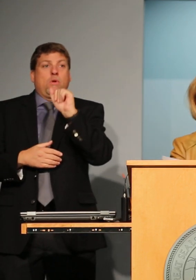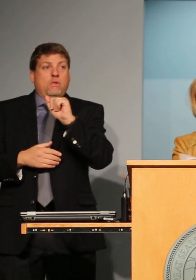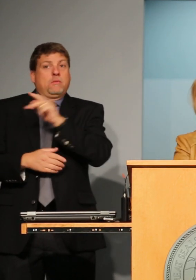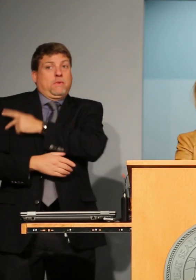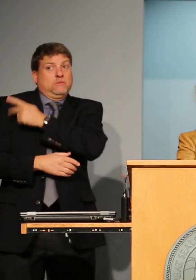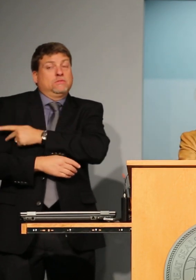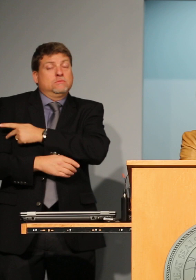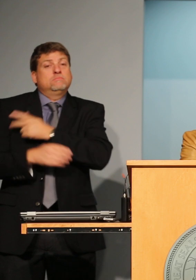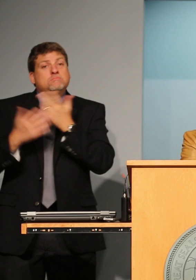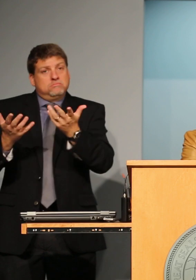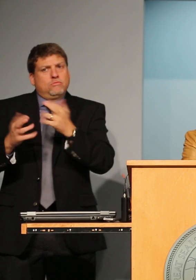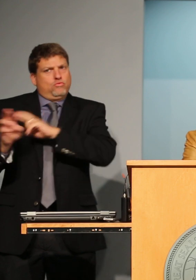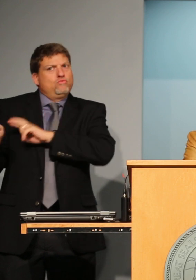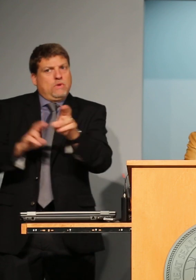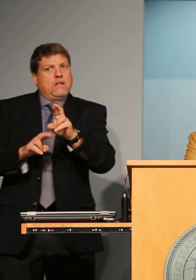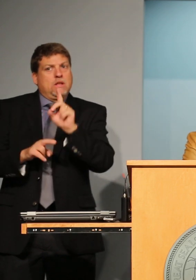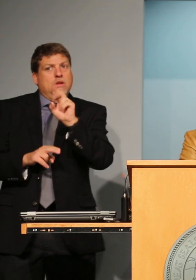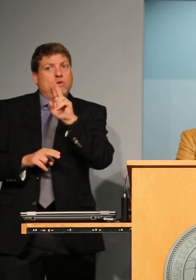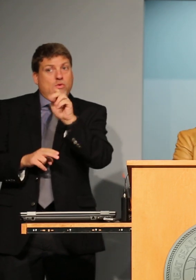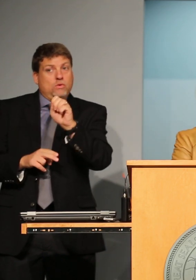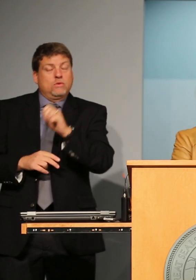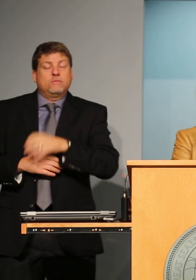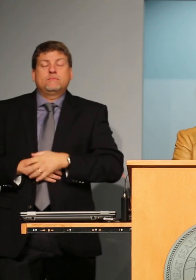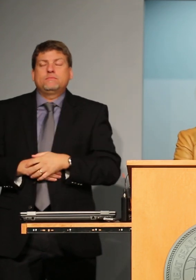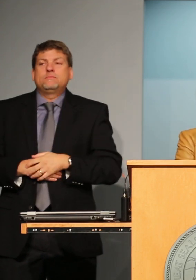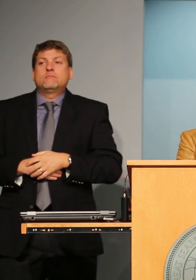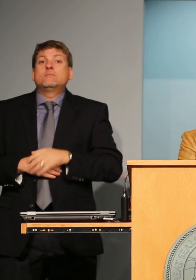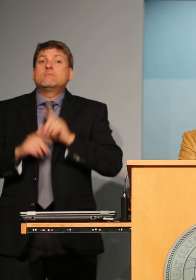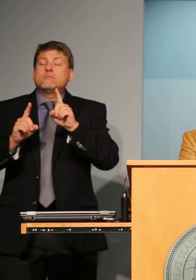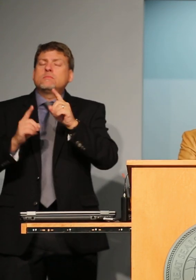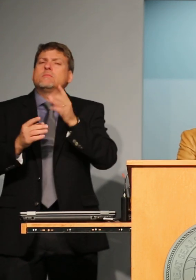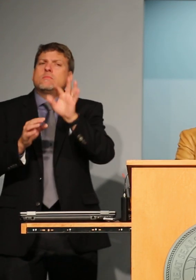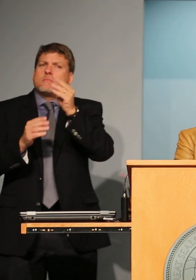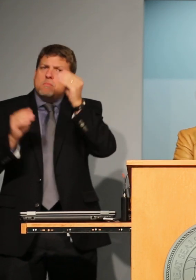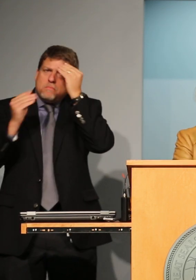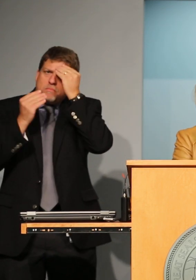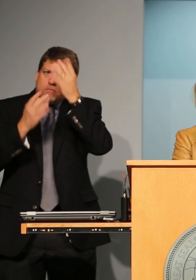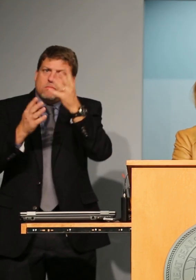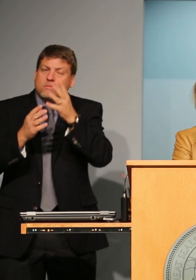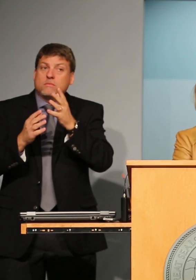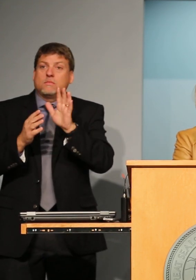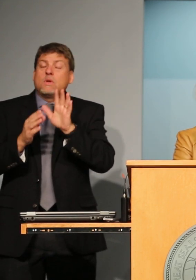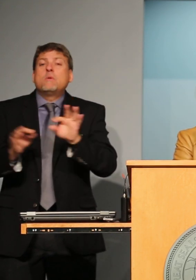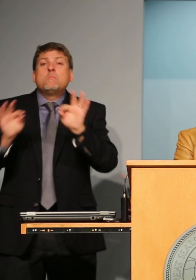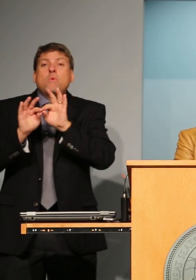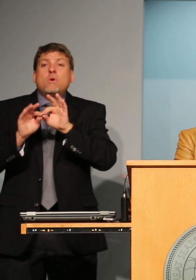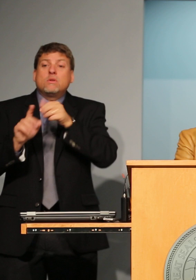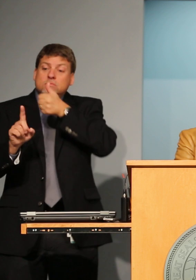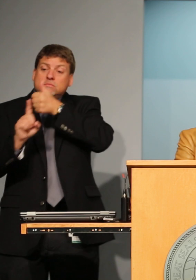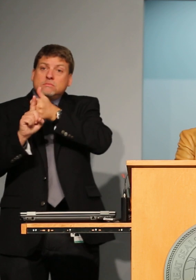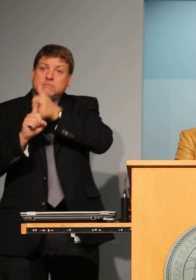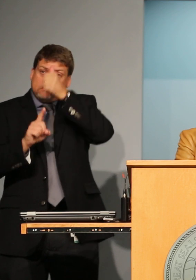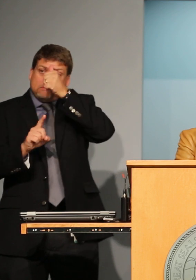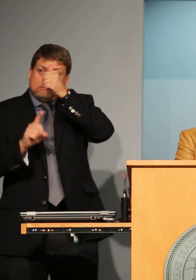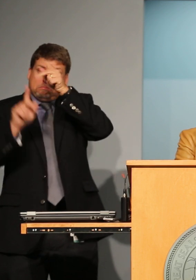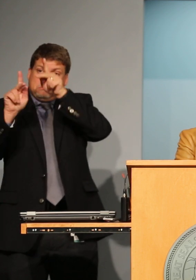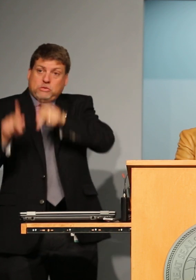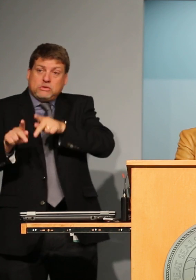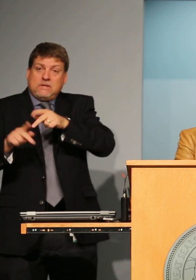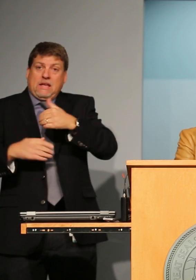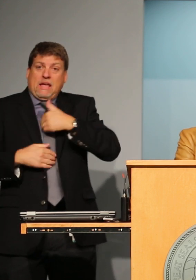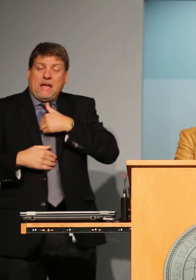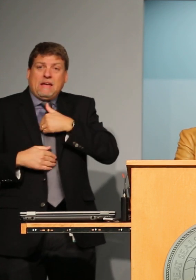It is important to note that the individual's fever could indicate other